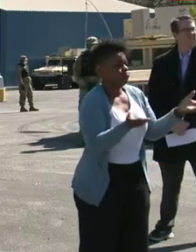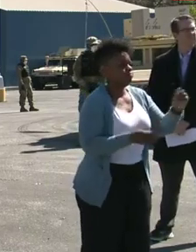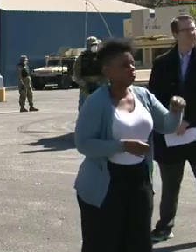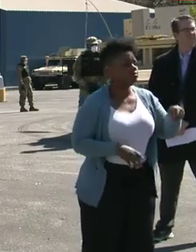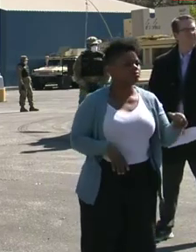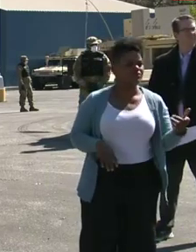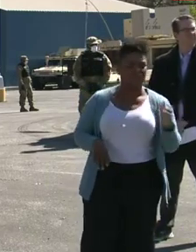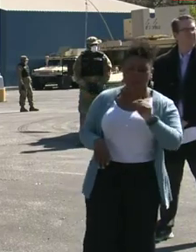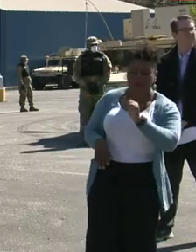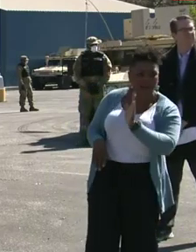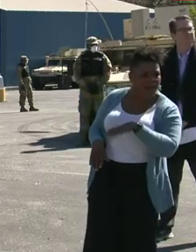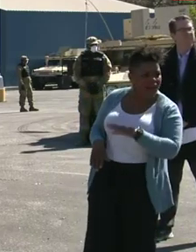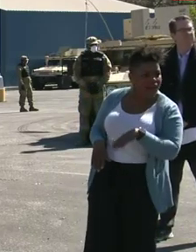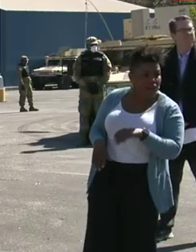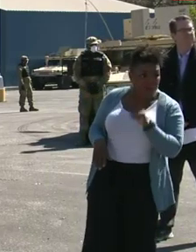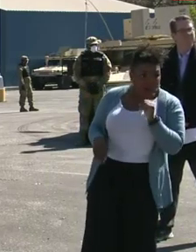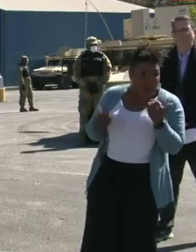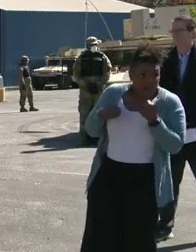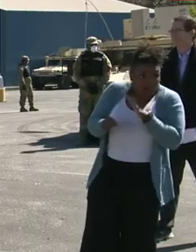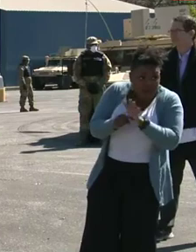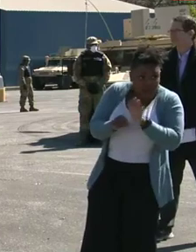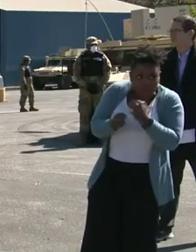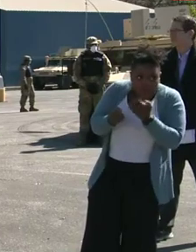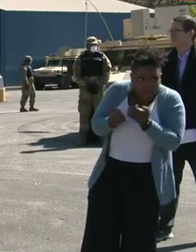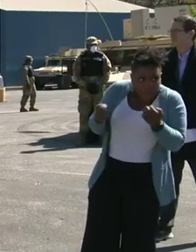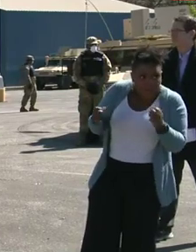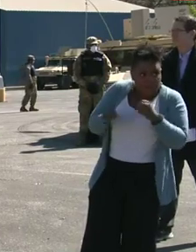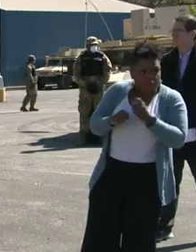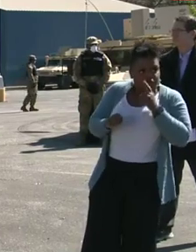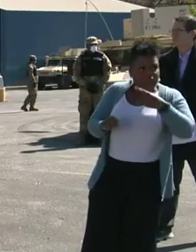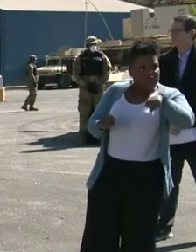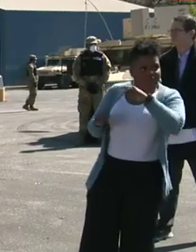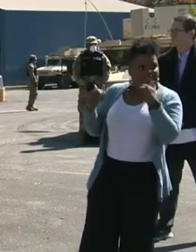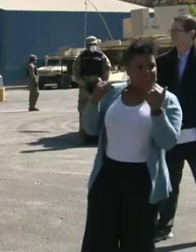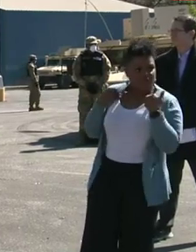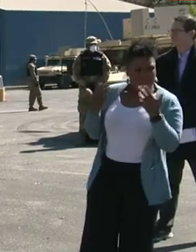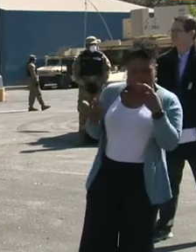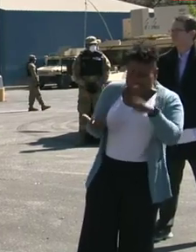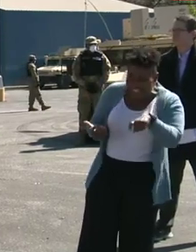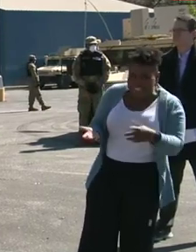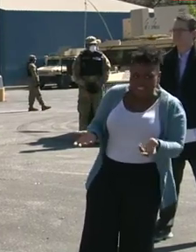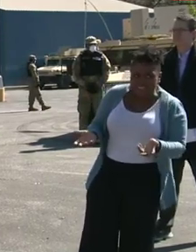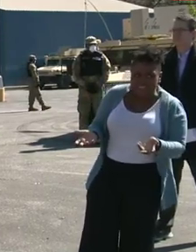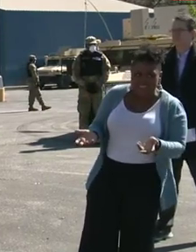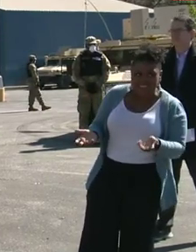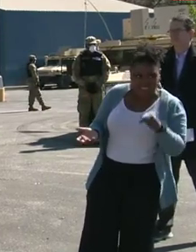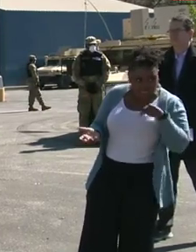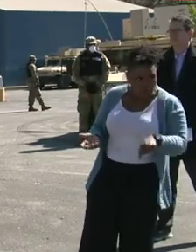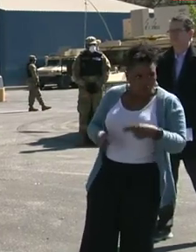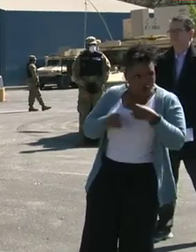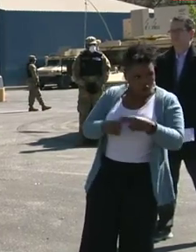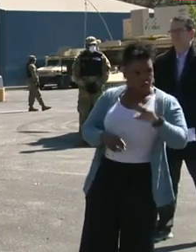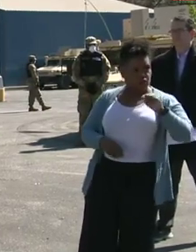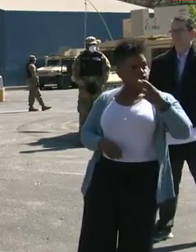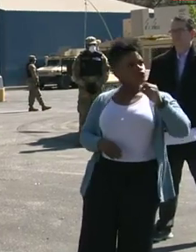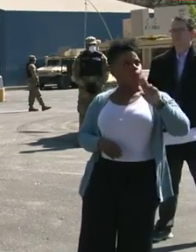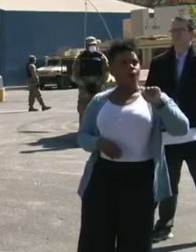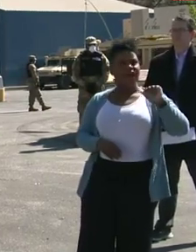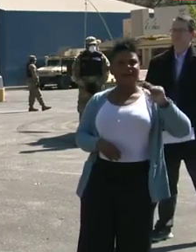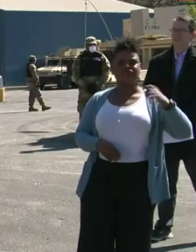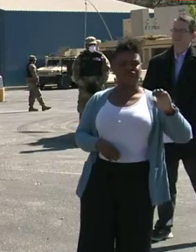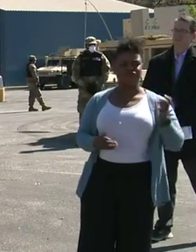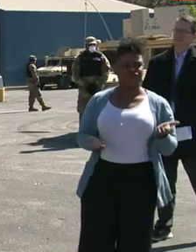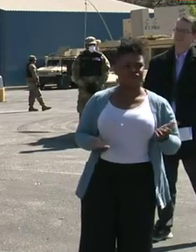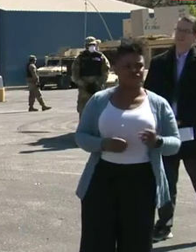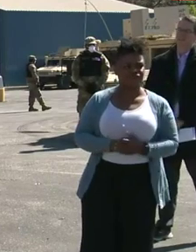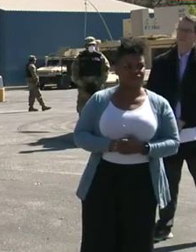enough equipment to make sure these people have the stuff that they need? Is there a shortage, or what's the issue? Is your question, is there a shortage